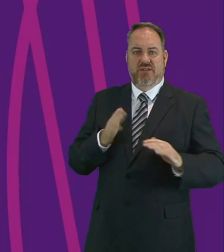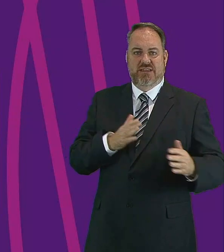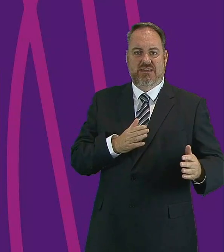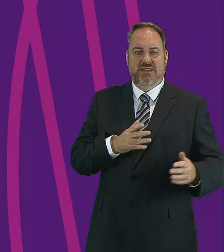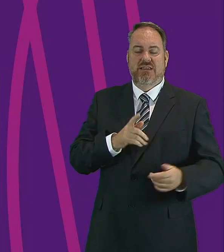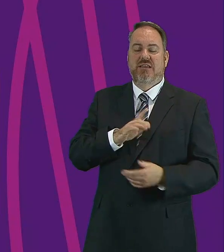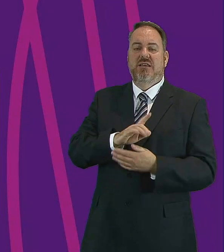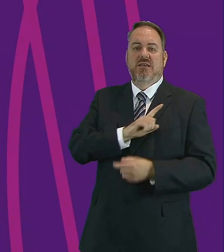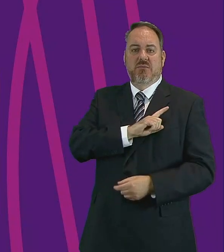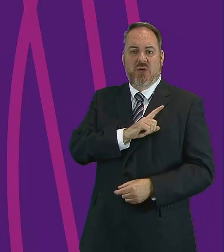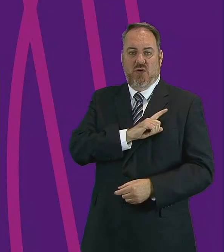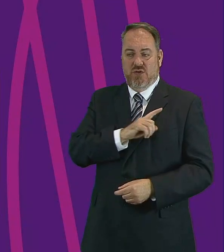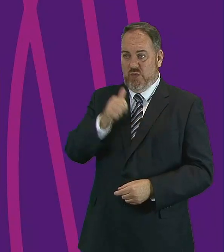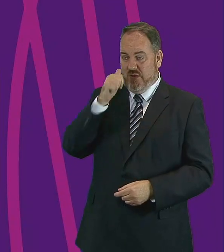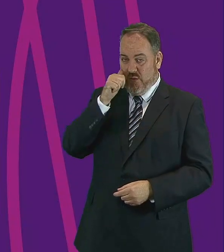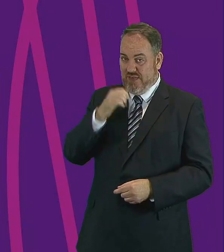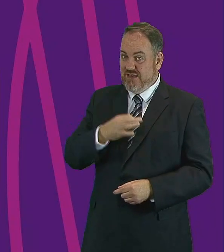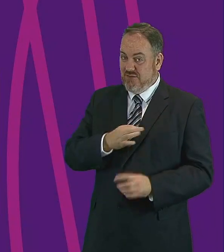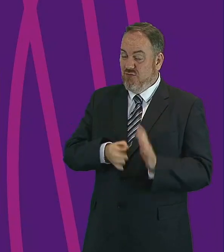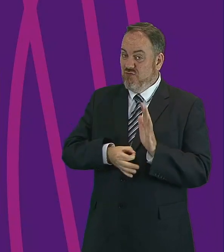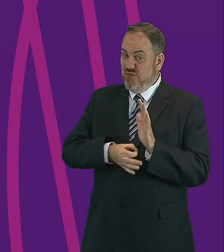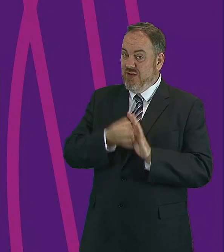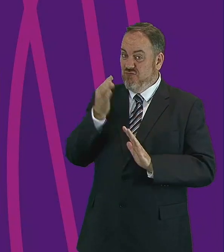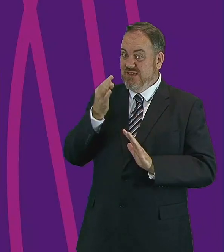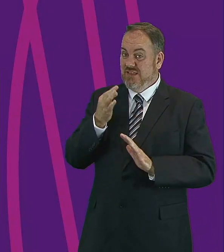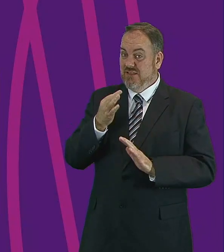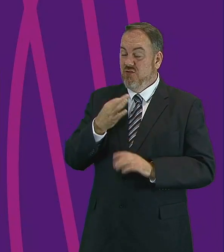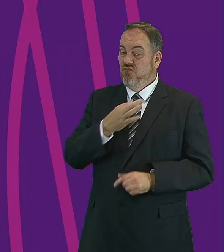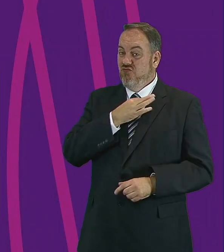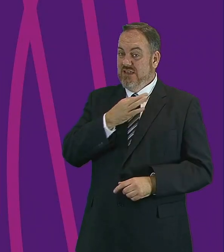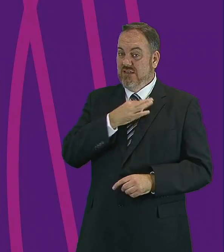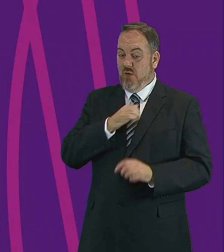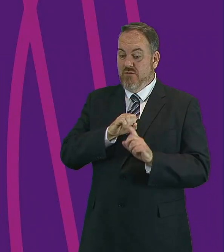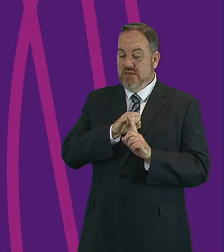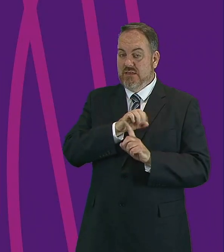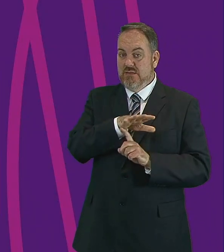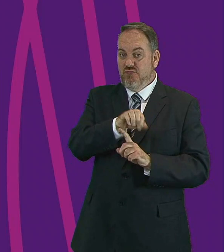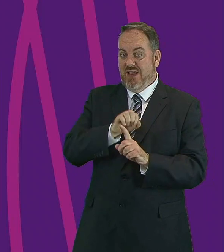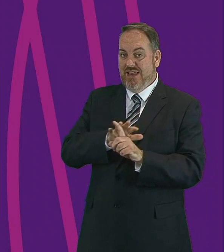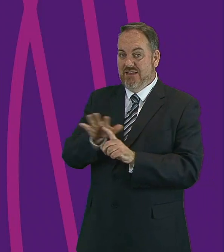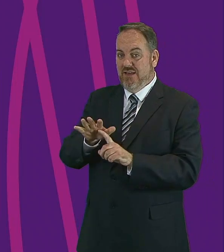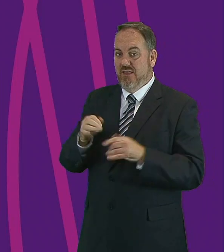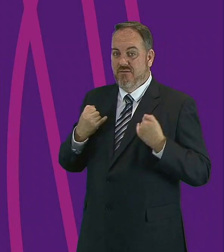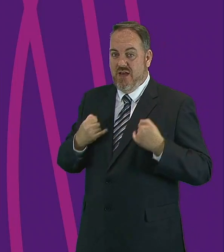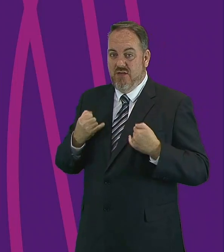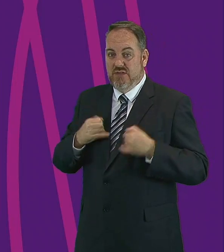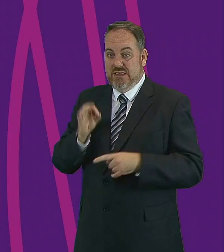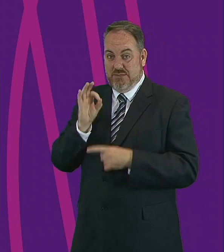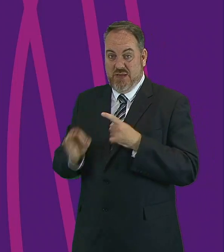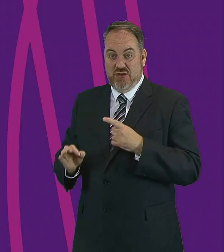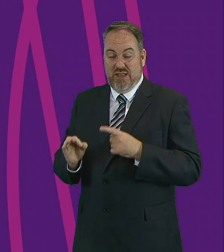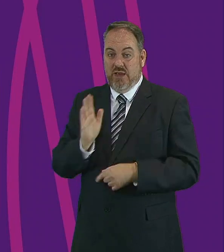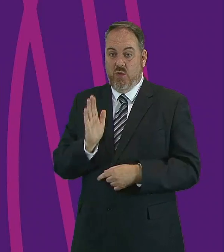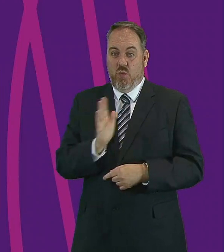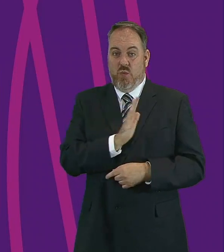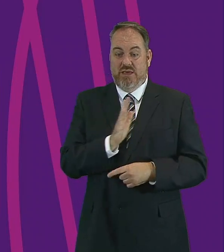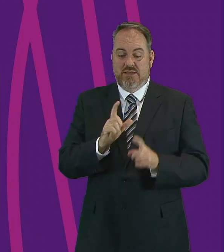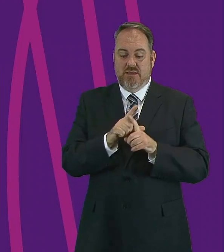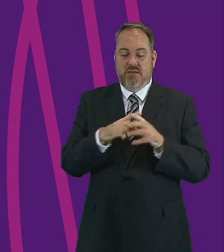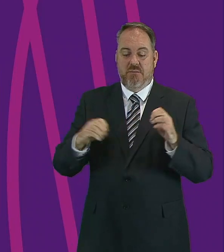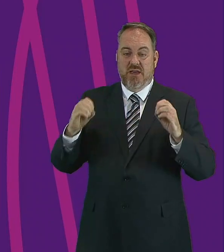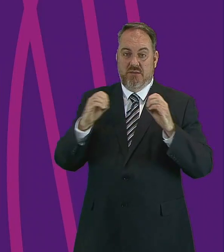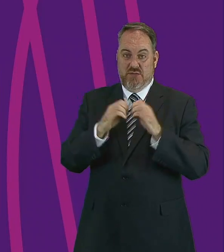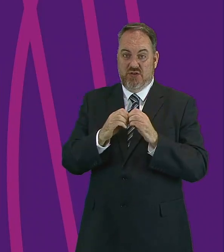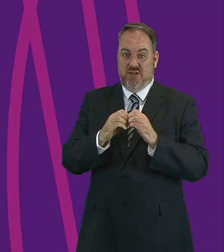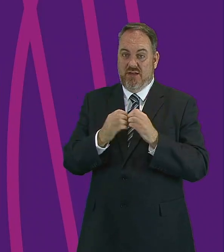is the risk of increased transmission and local restrictions in areas such as mine in Western Bartonshire. Can the First Minister